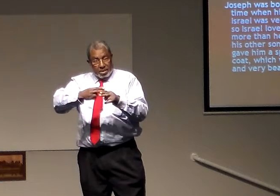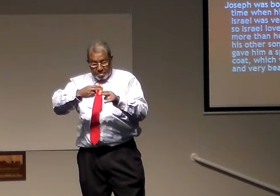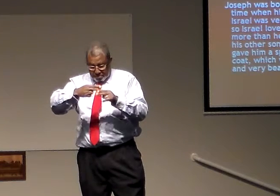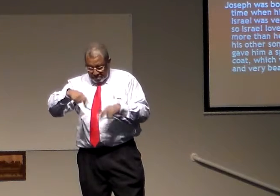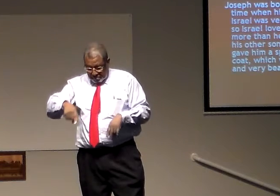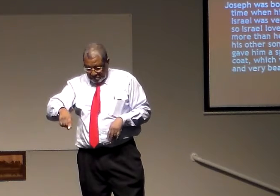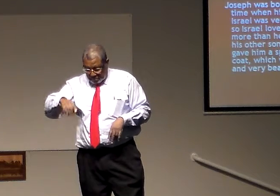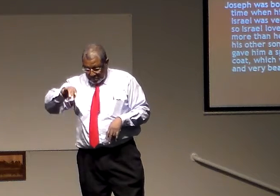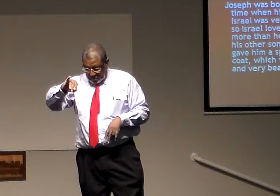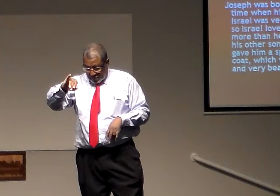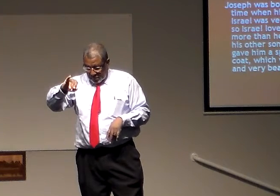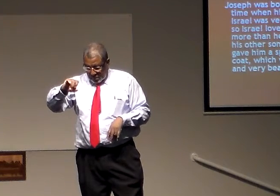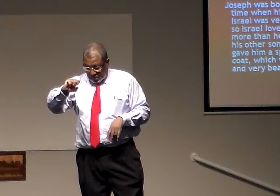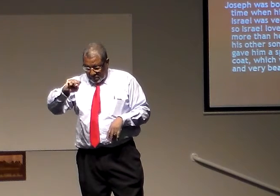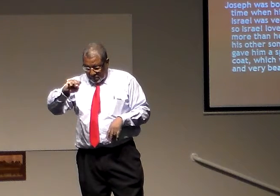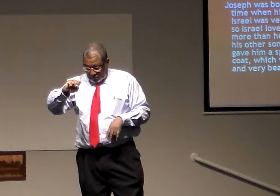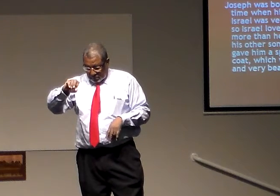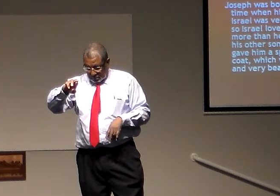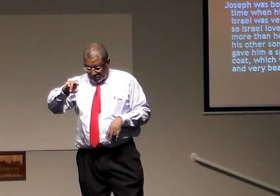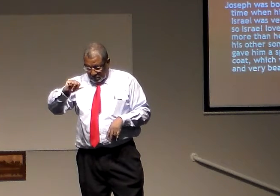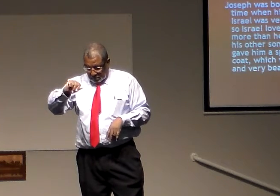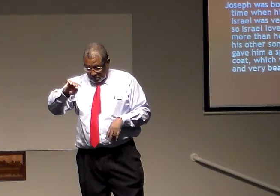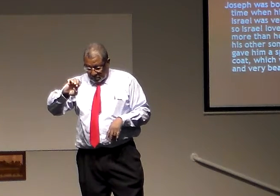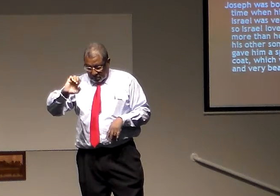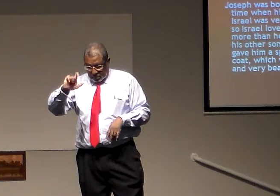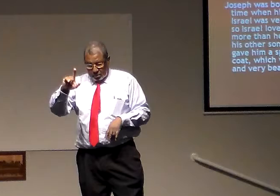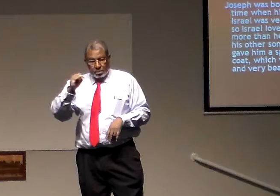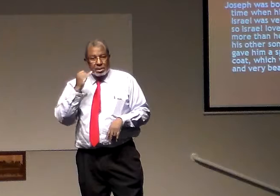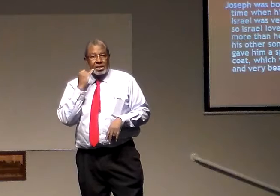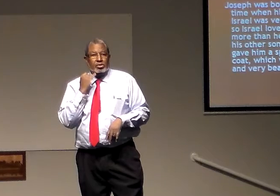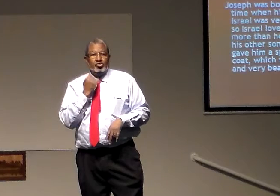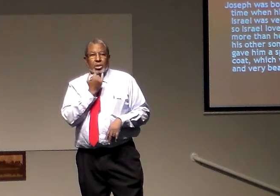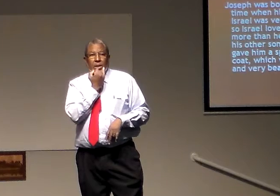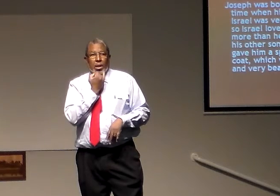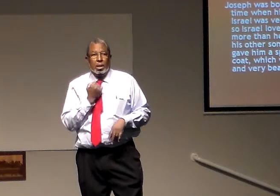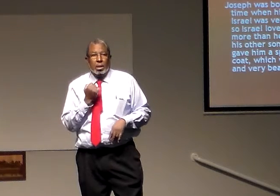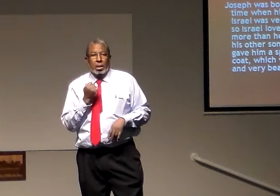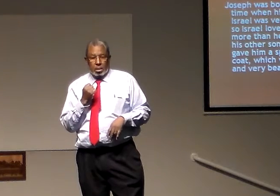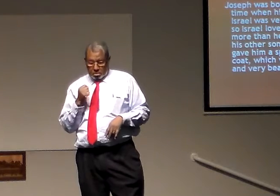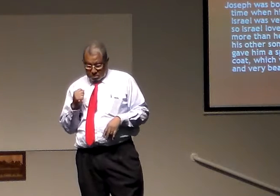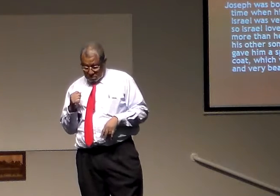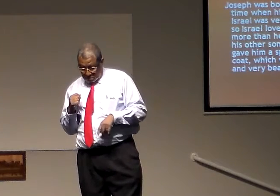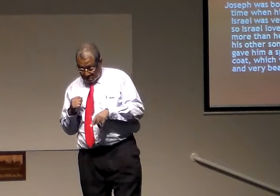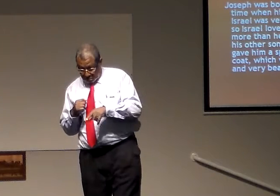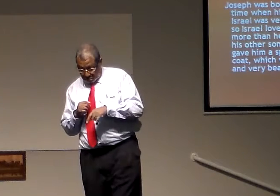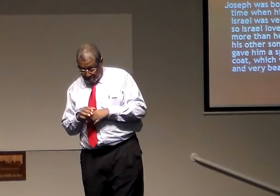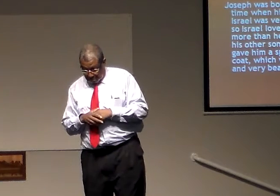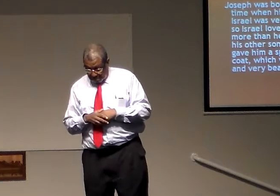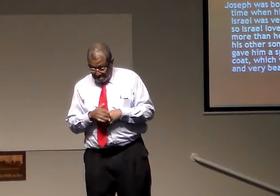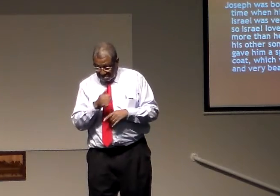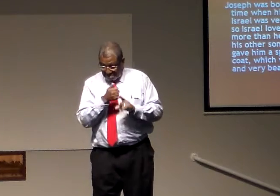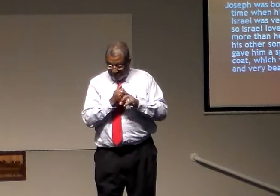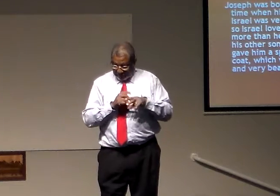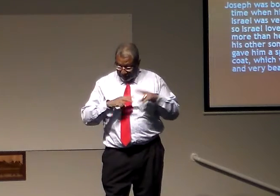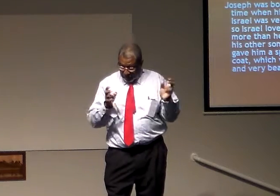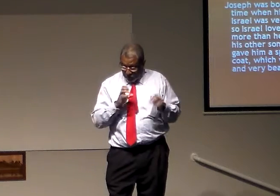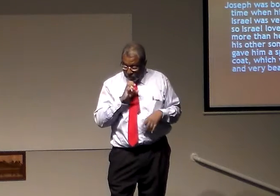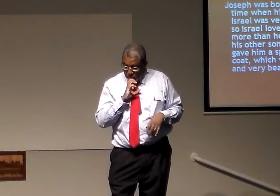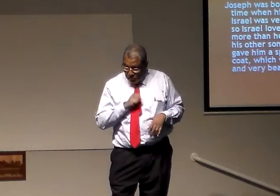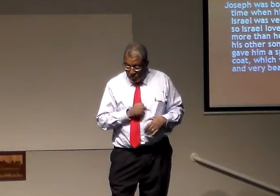The father's name was Jacob. His father Israel was very